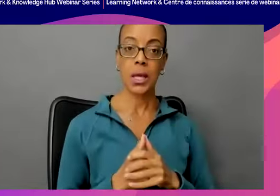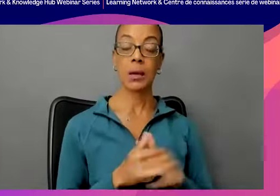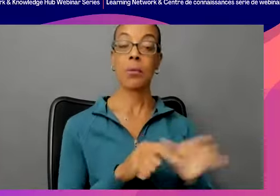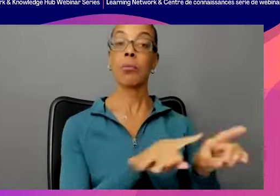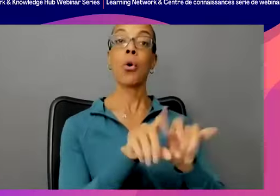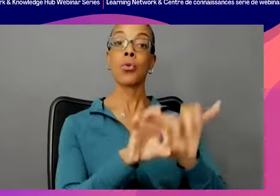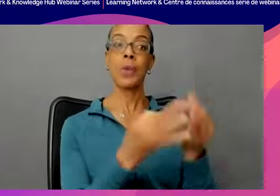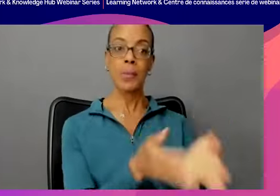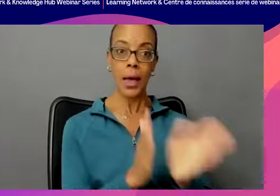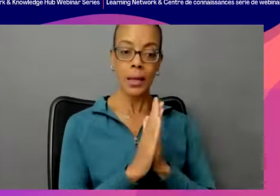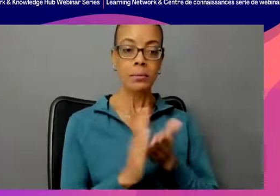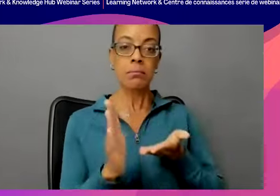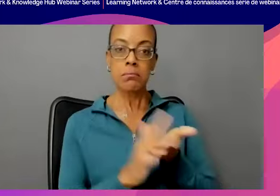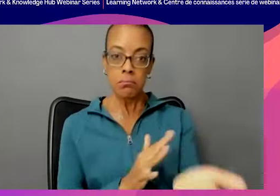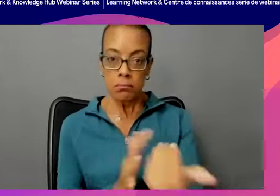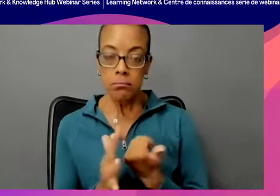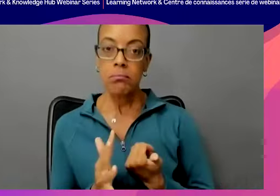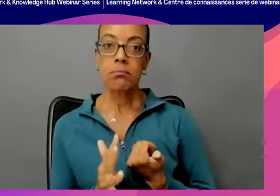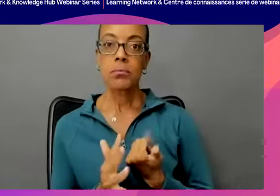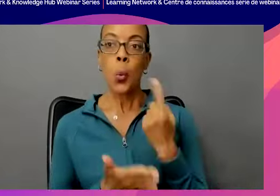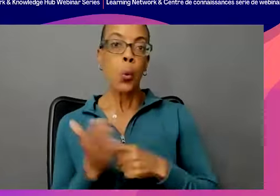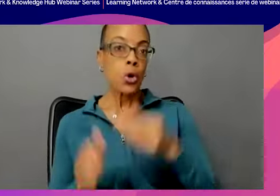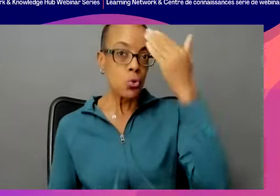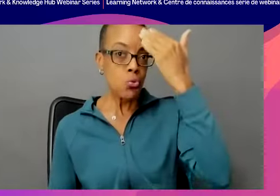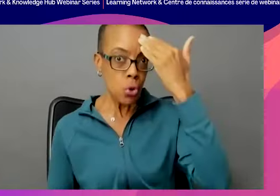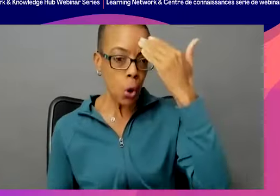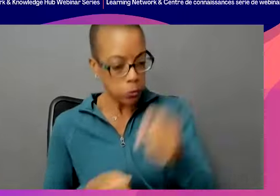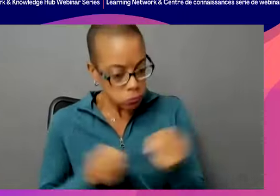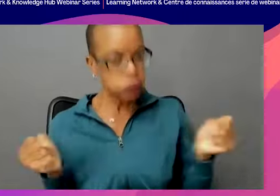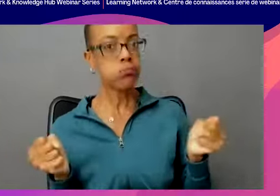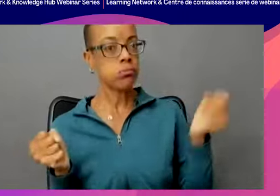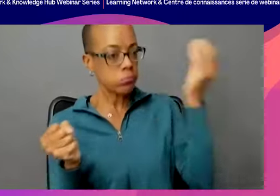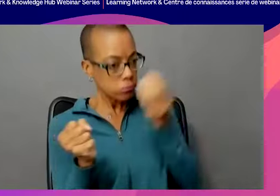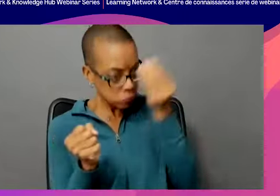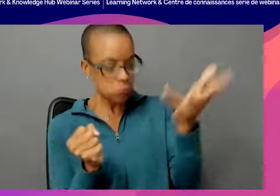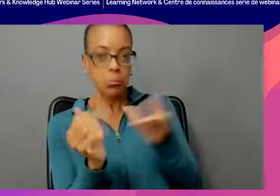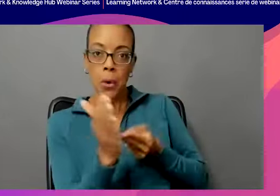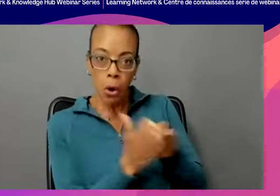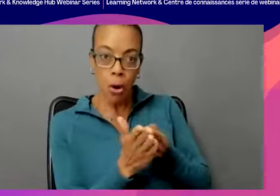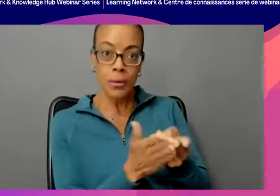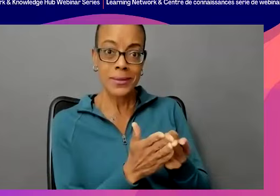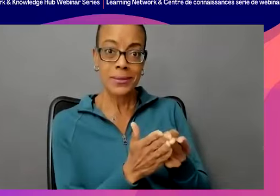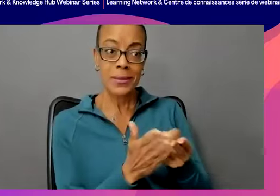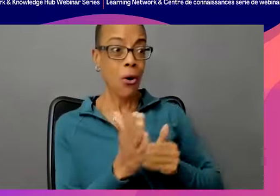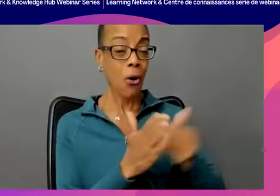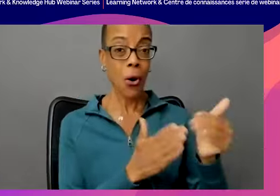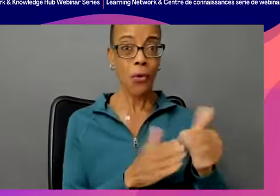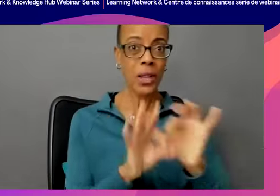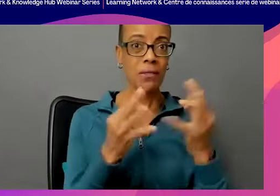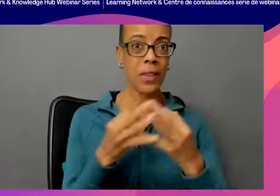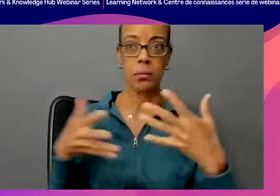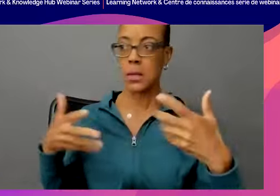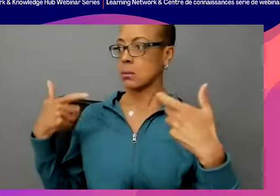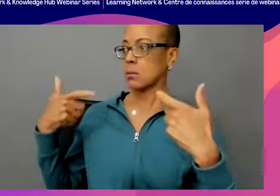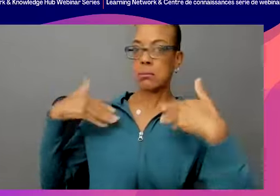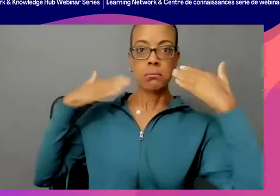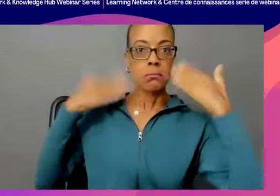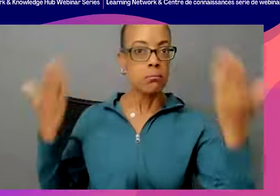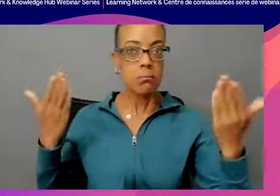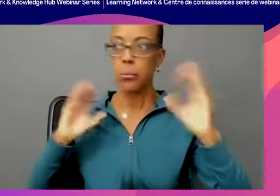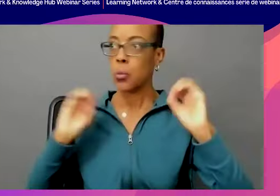Share what you know and what you're limited by. So often they're left in the dark when dealing with the child welfare system and they're powerless against